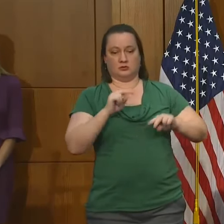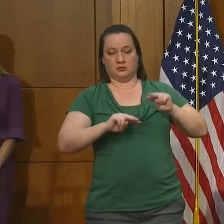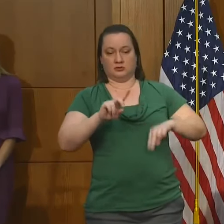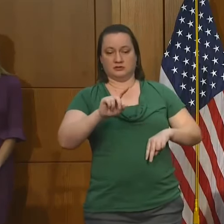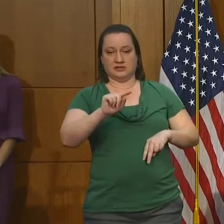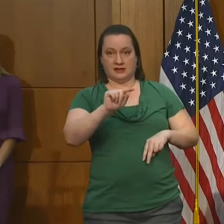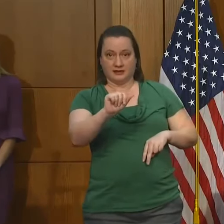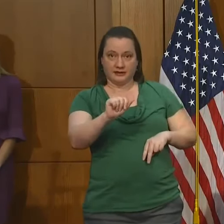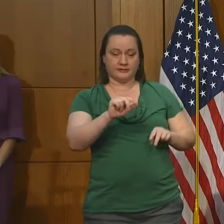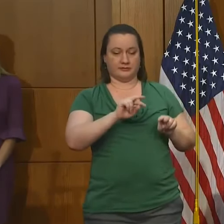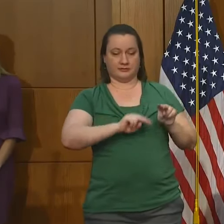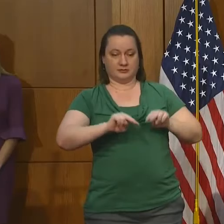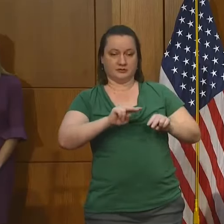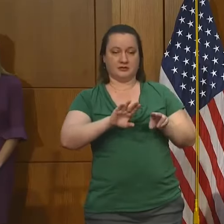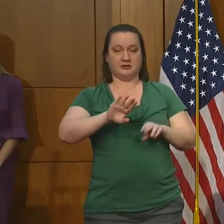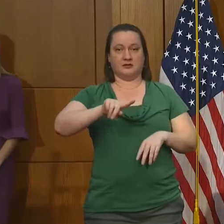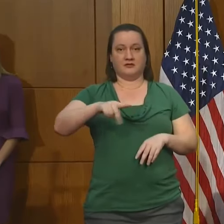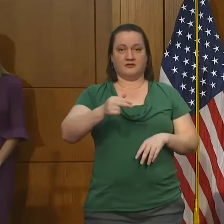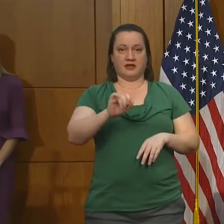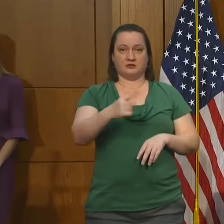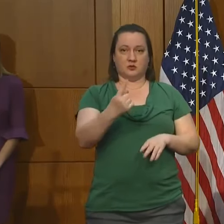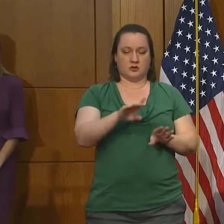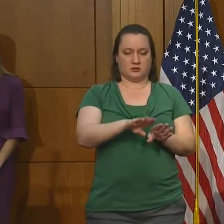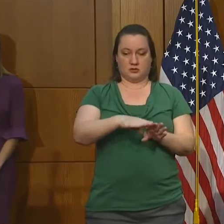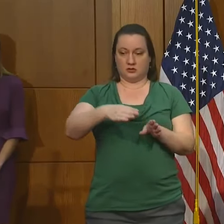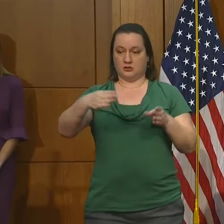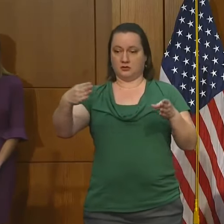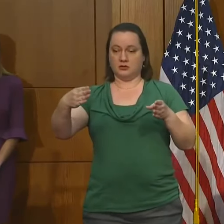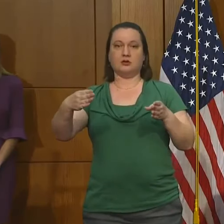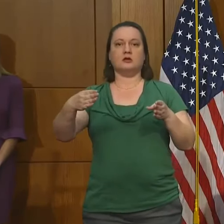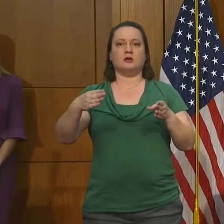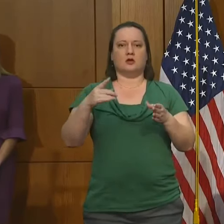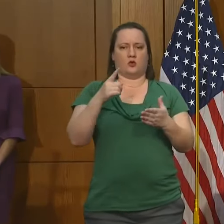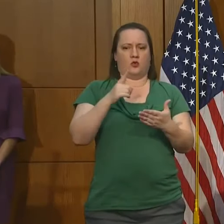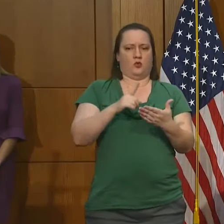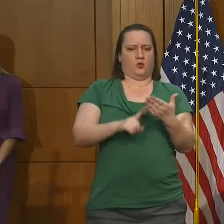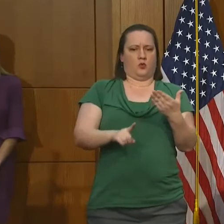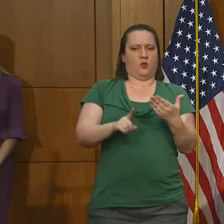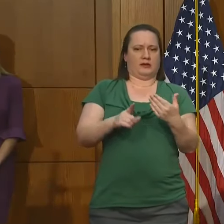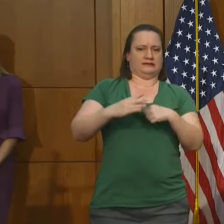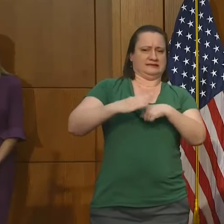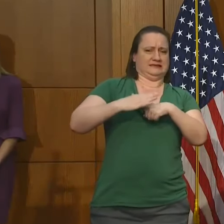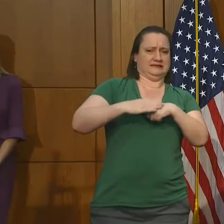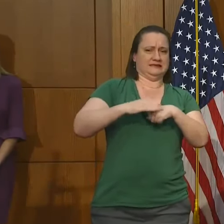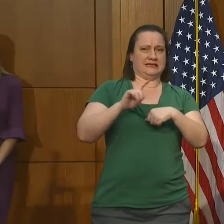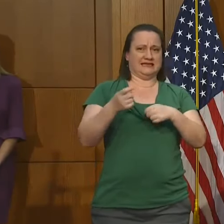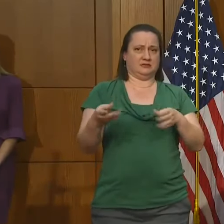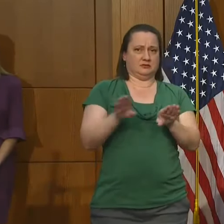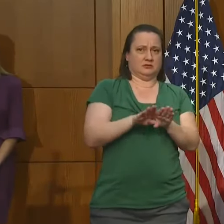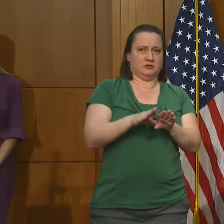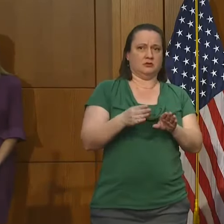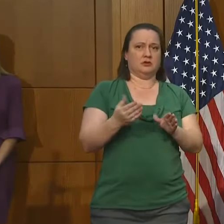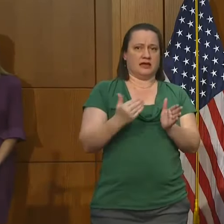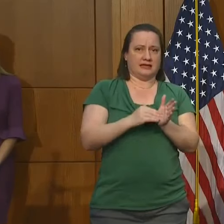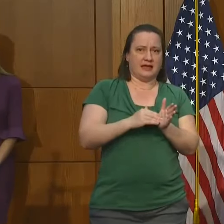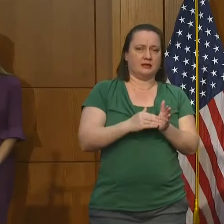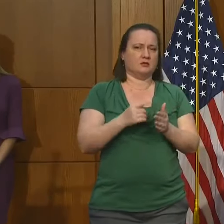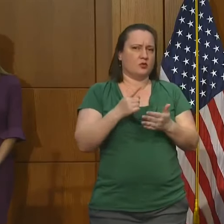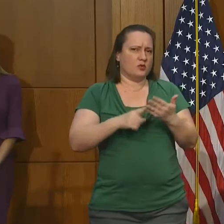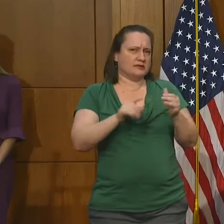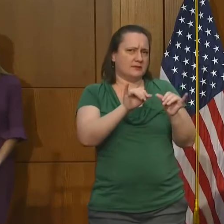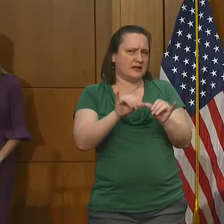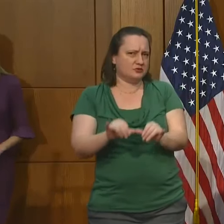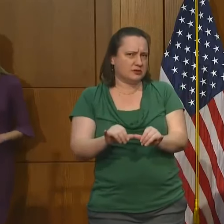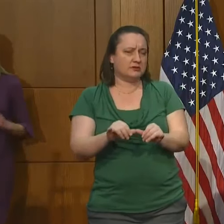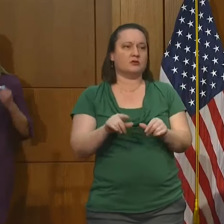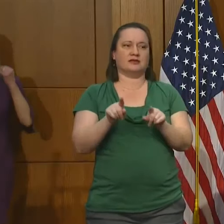following if we need to make changes in our recommendations. And they're the same ones that we've been following all along, the 5